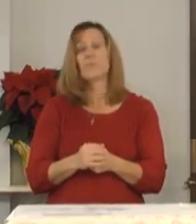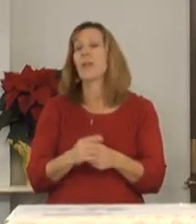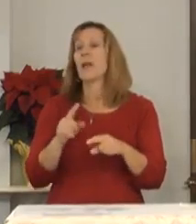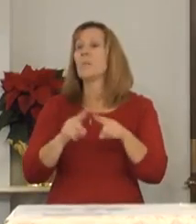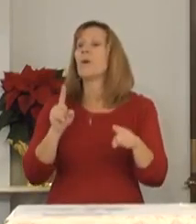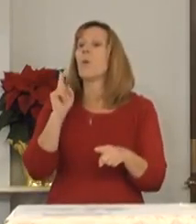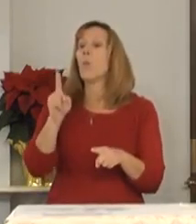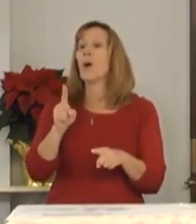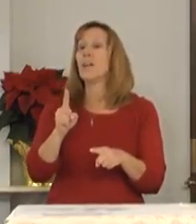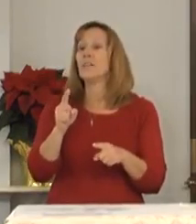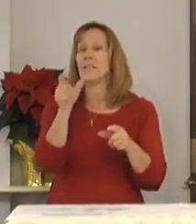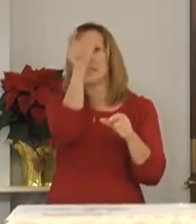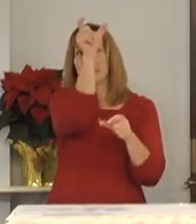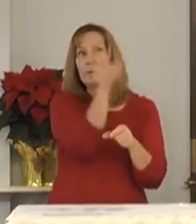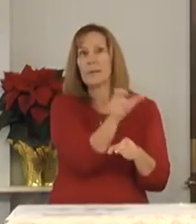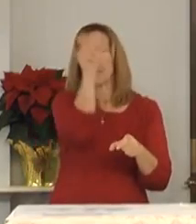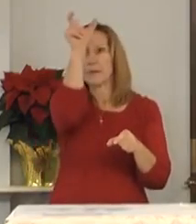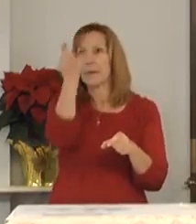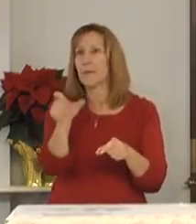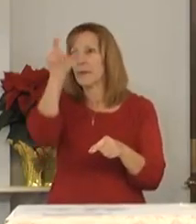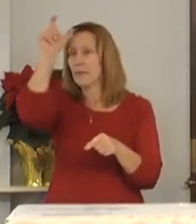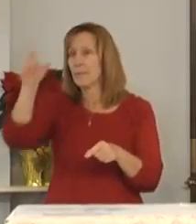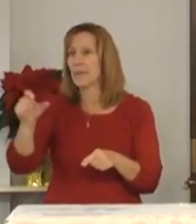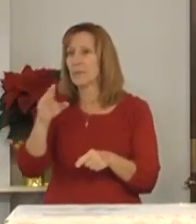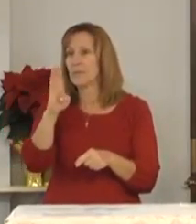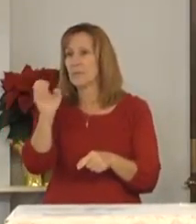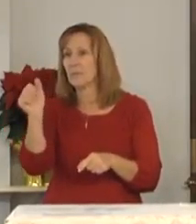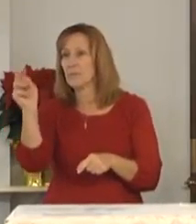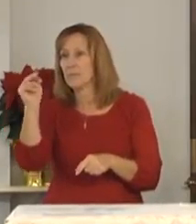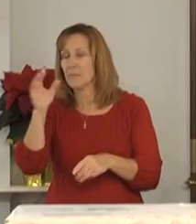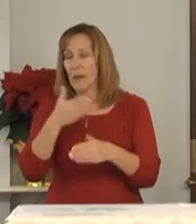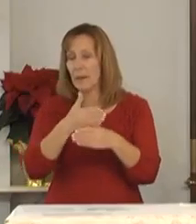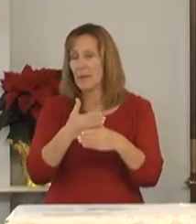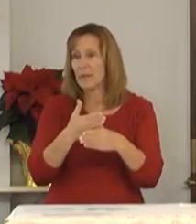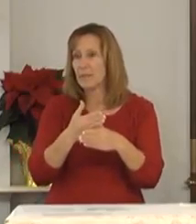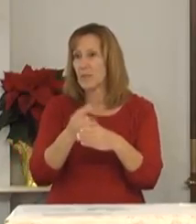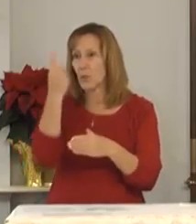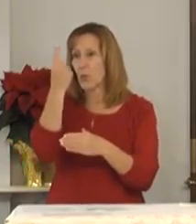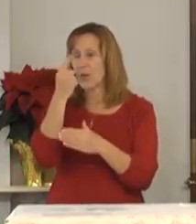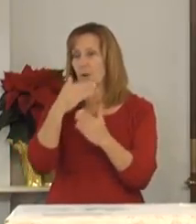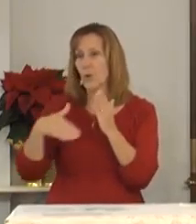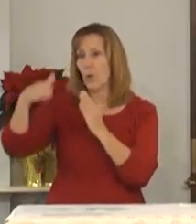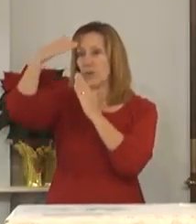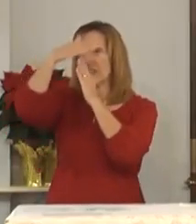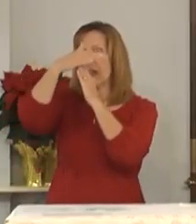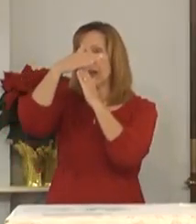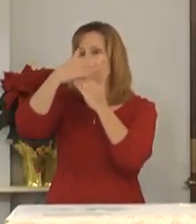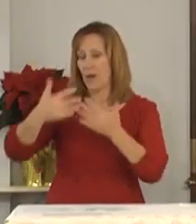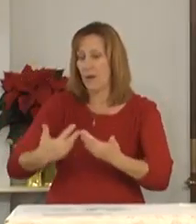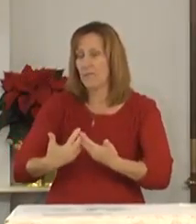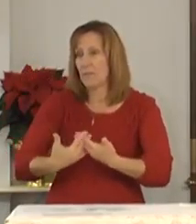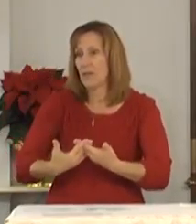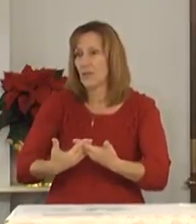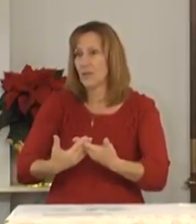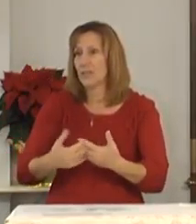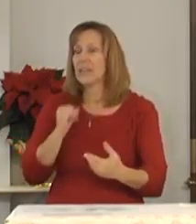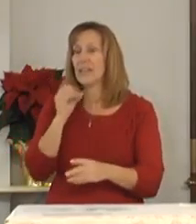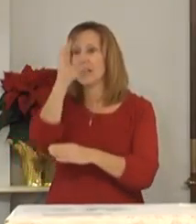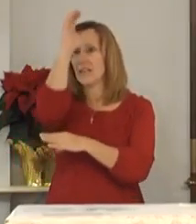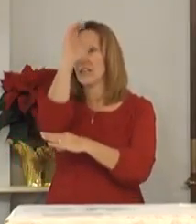But one of the beams, the one that stands over the manger, is a